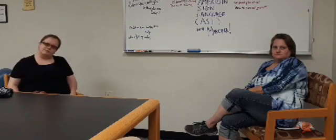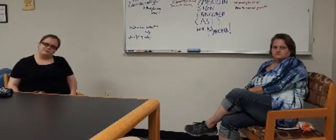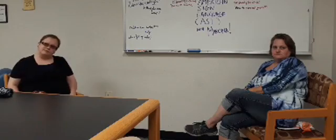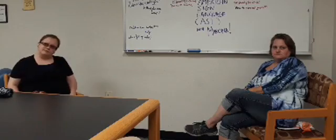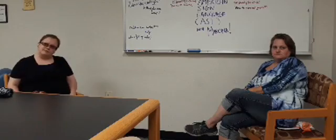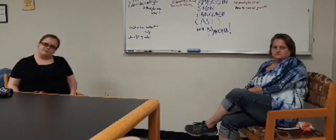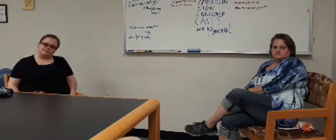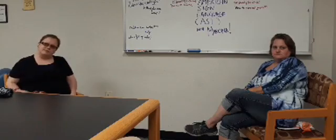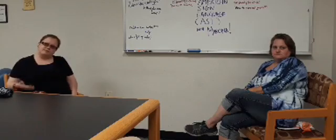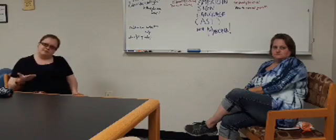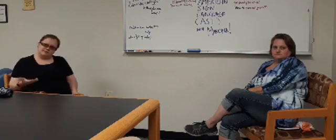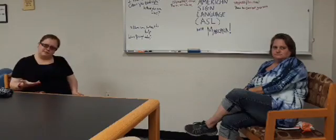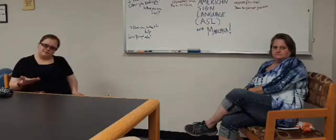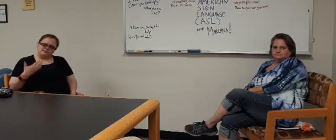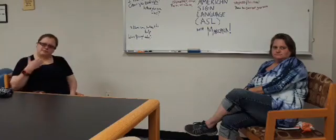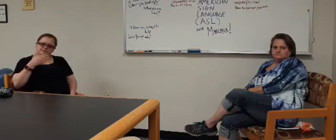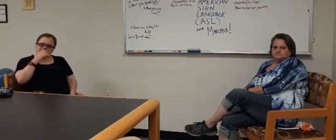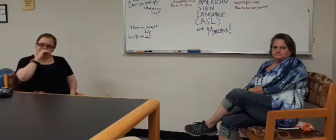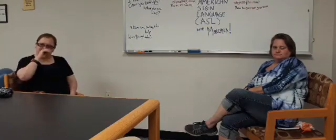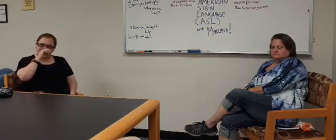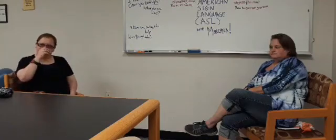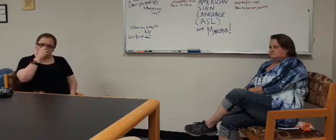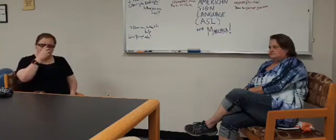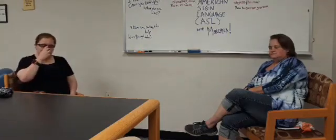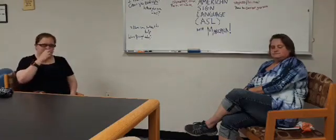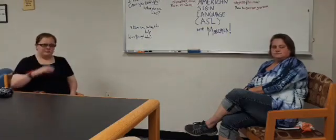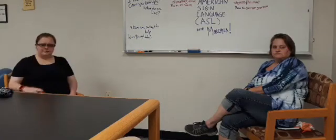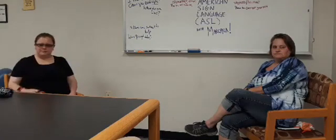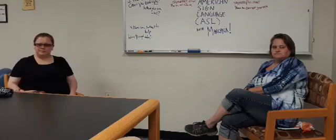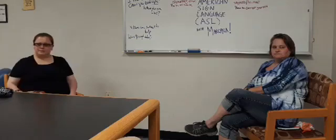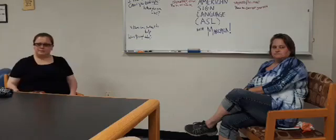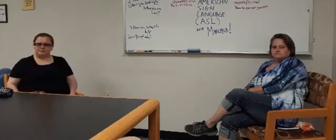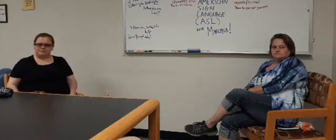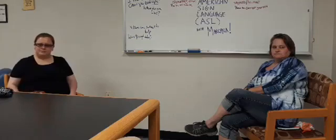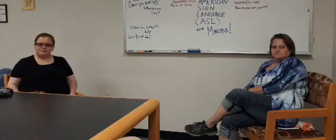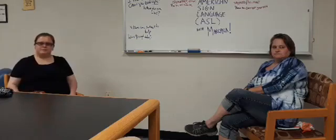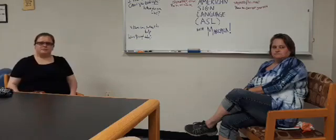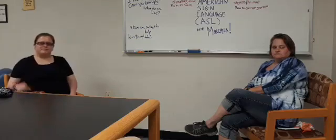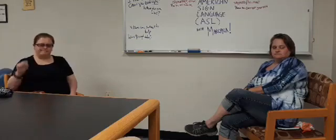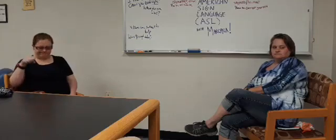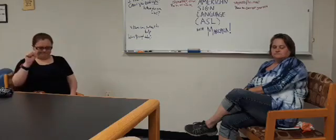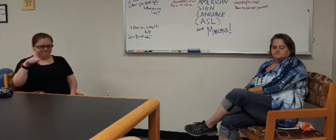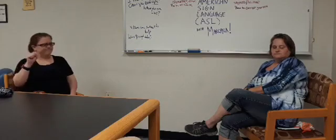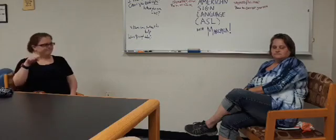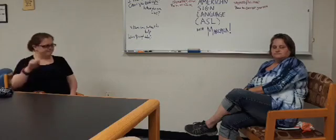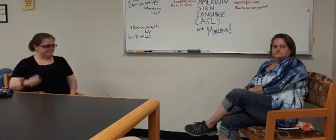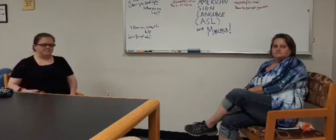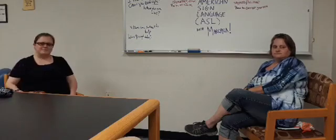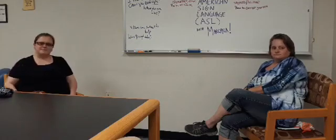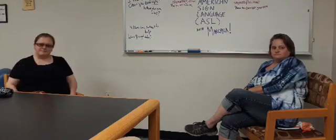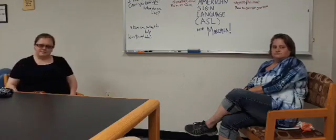on the hearing community side just being mindful. It's really being mindful because okay, this